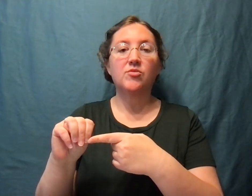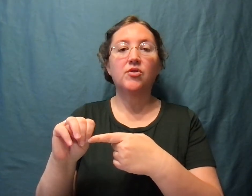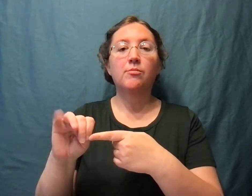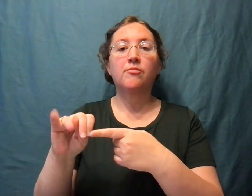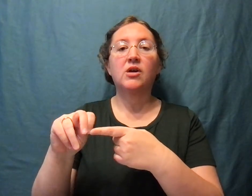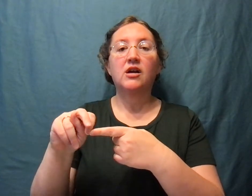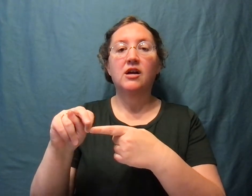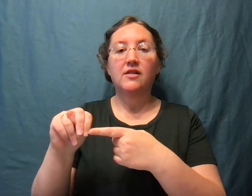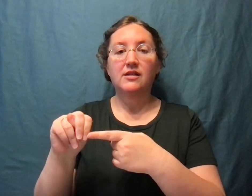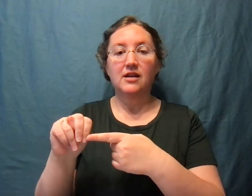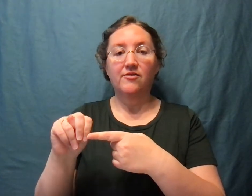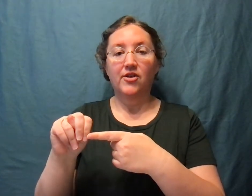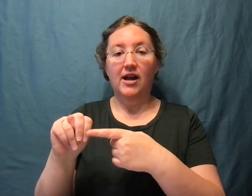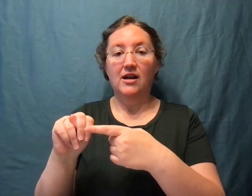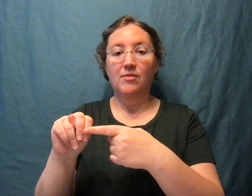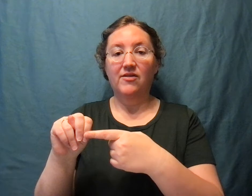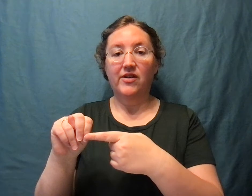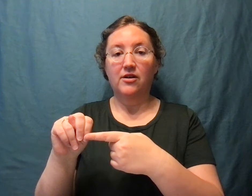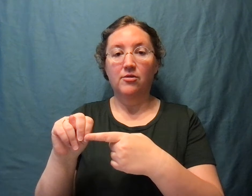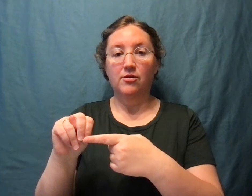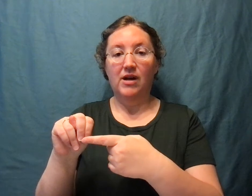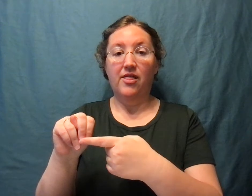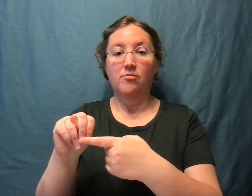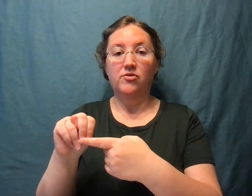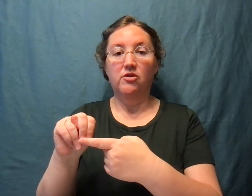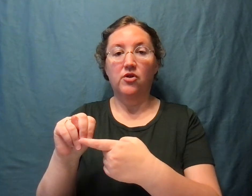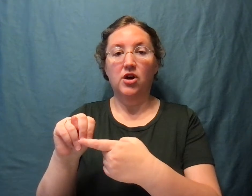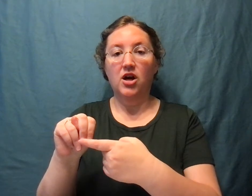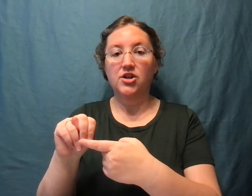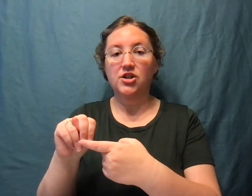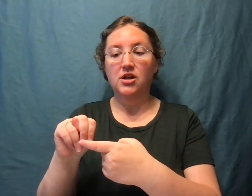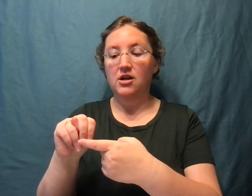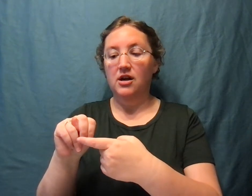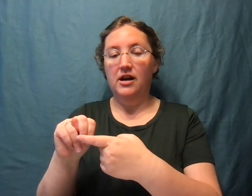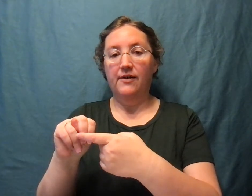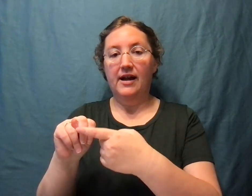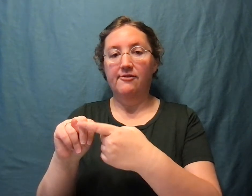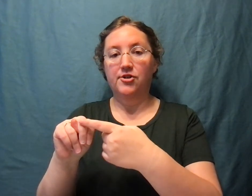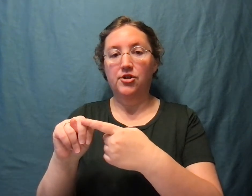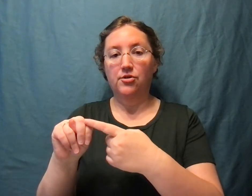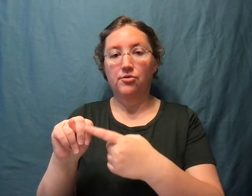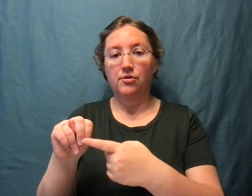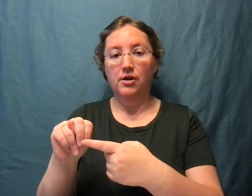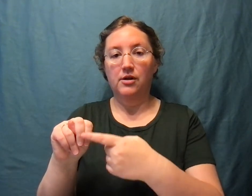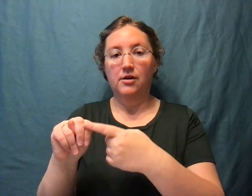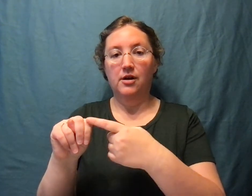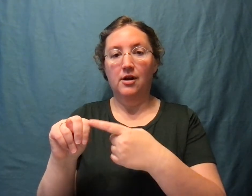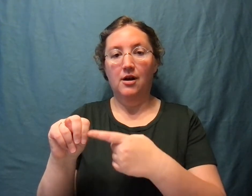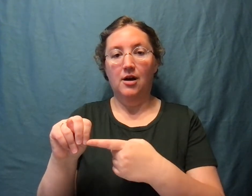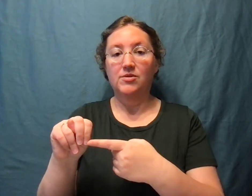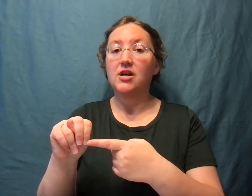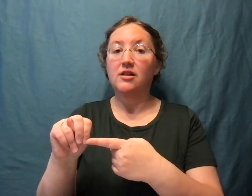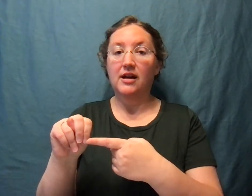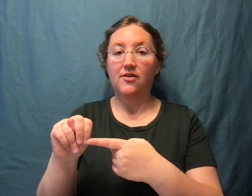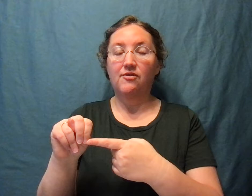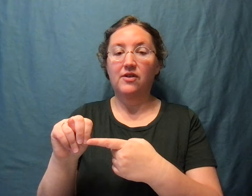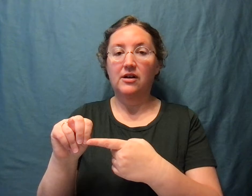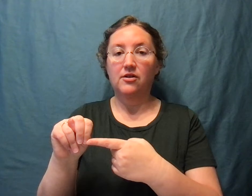from. The sign for N, my thumb moves over a notch. And now I have 2 humps, like the finger, or